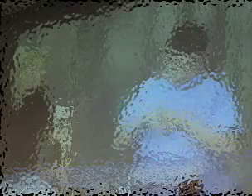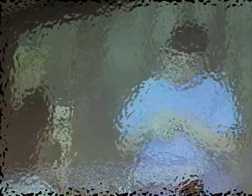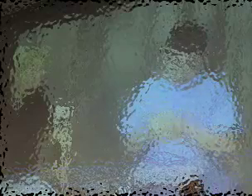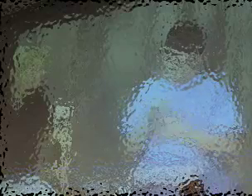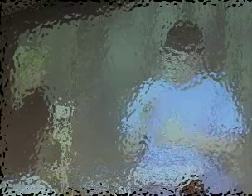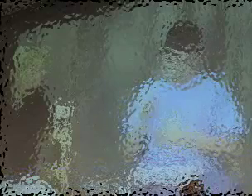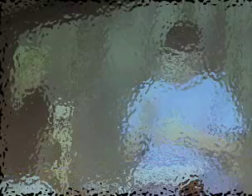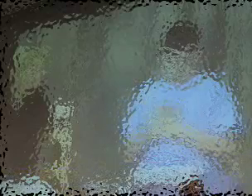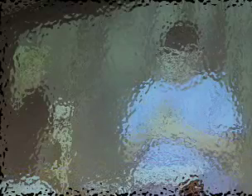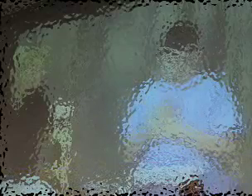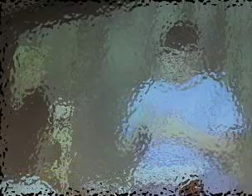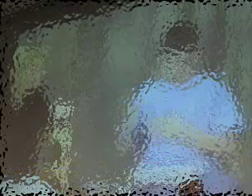But it,